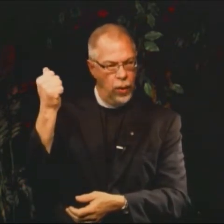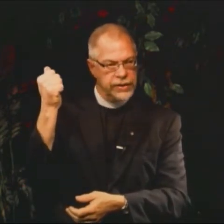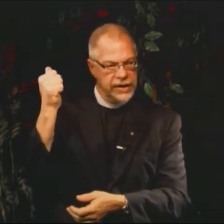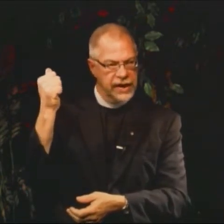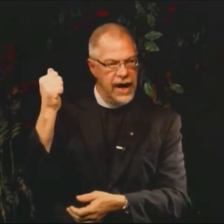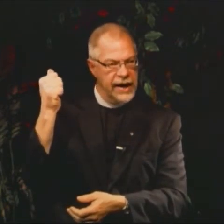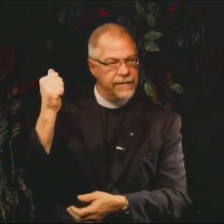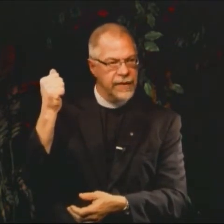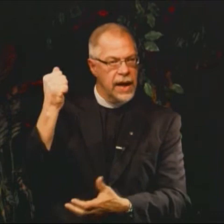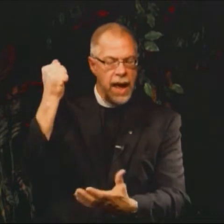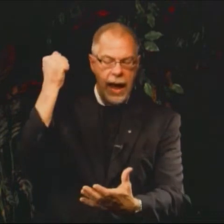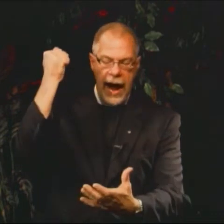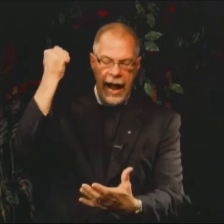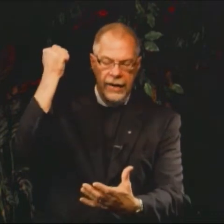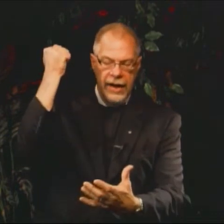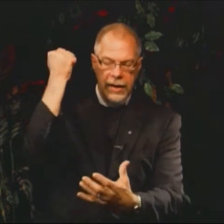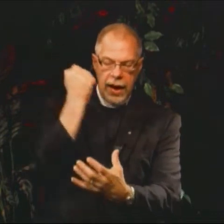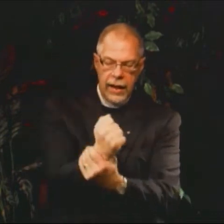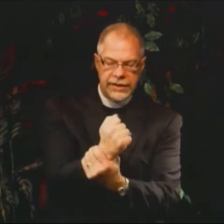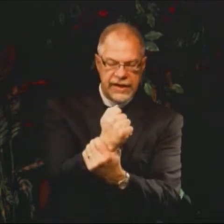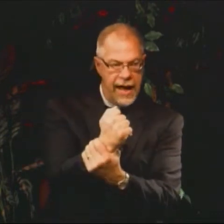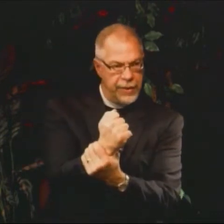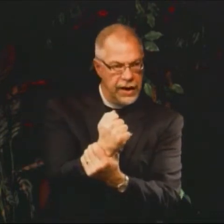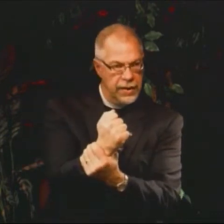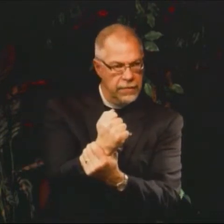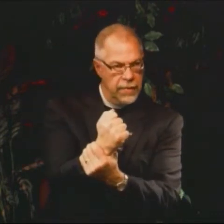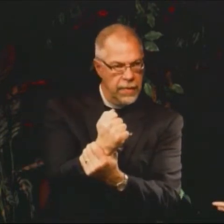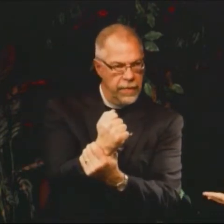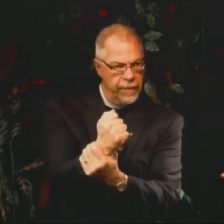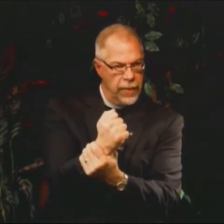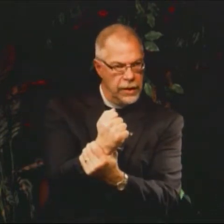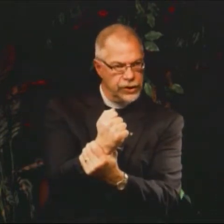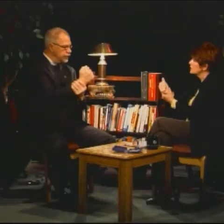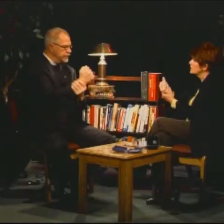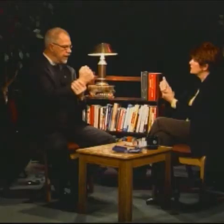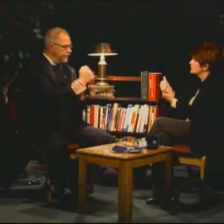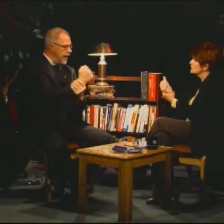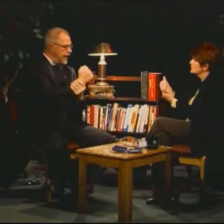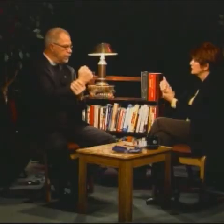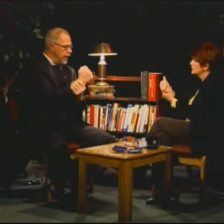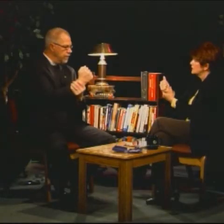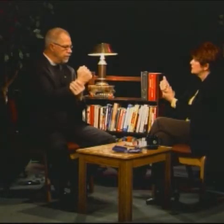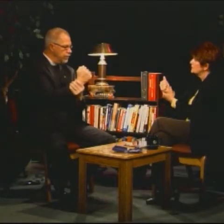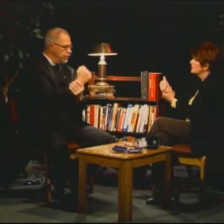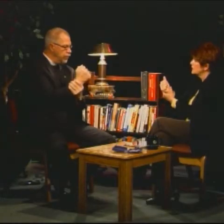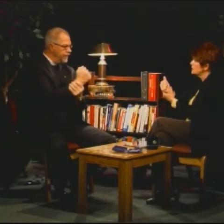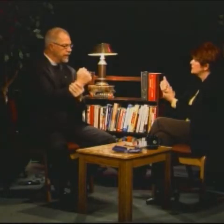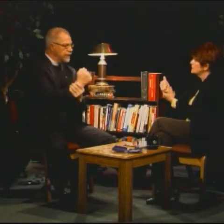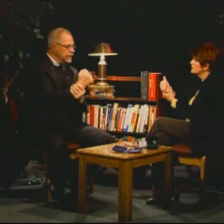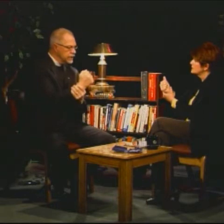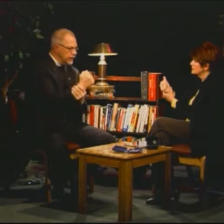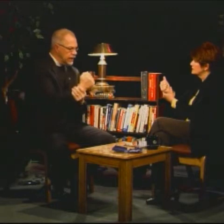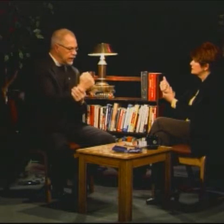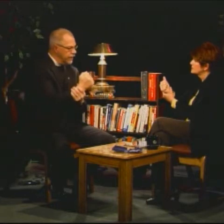holding the knife and then stopping it. Okay. So the sign for Abraham, right. Preventing the killing of his